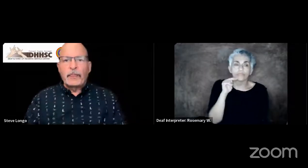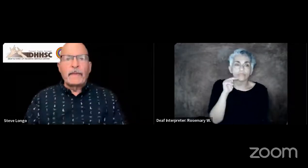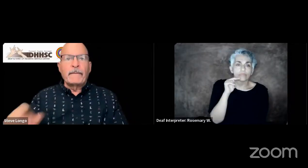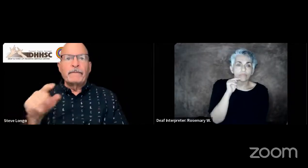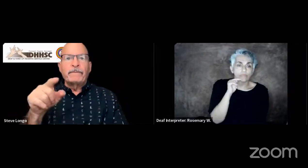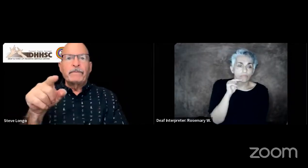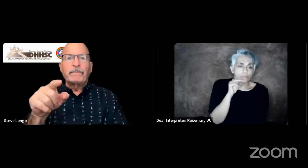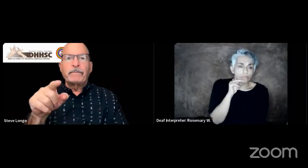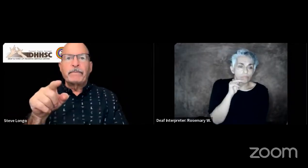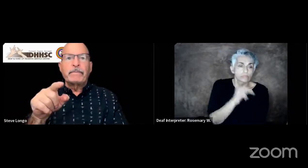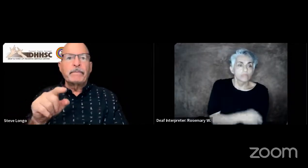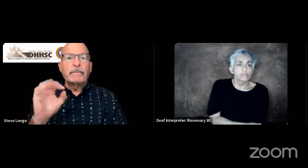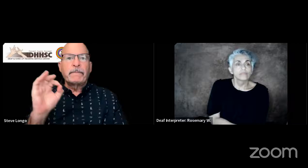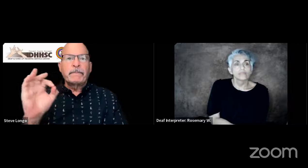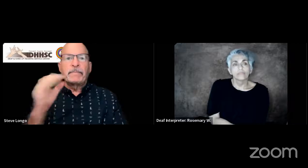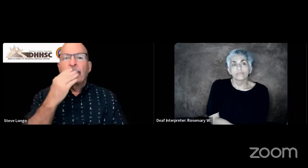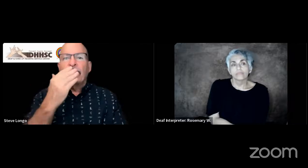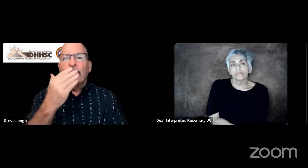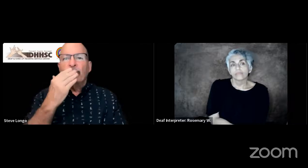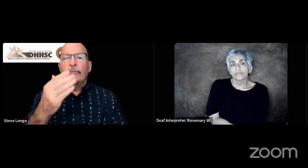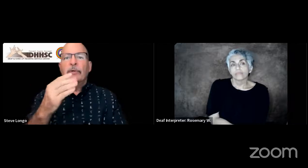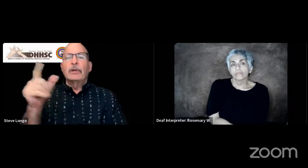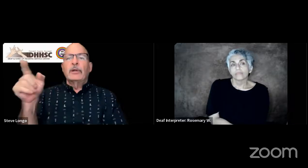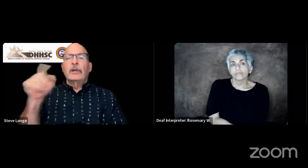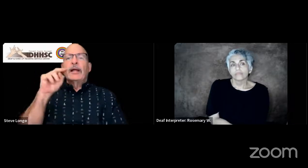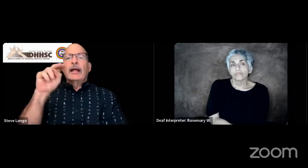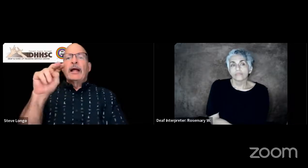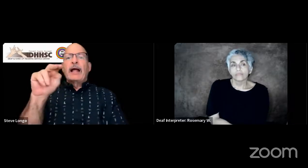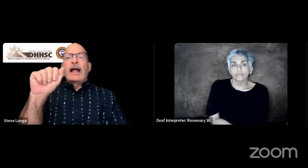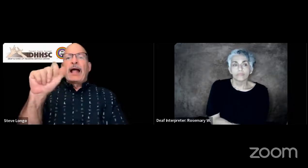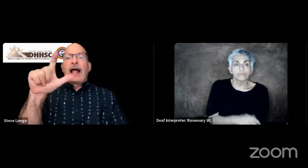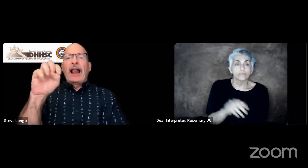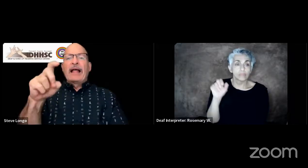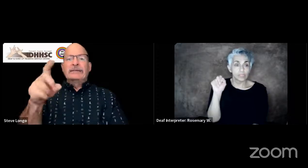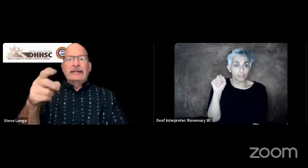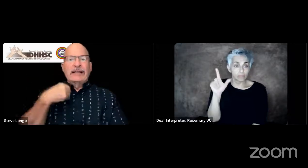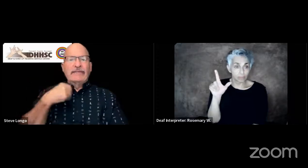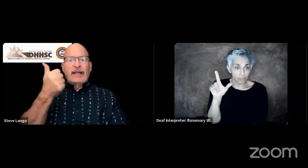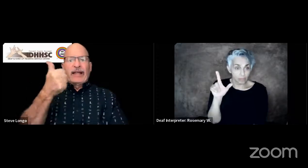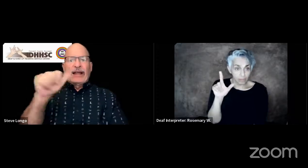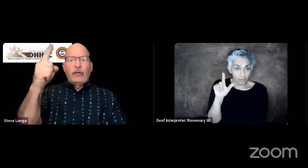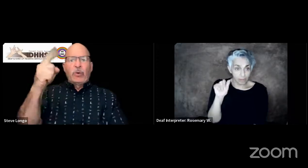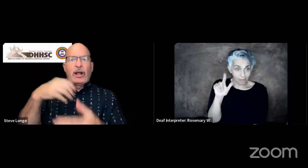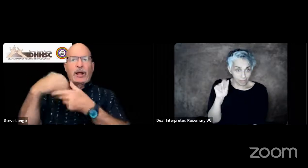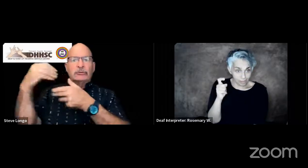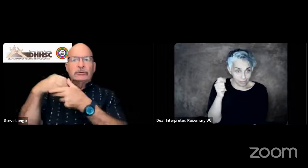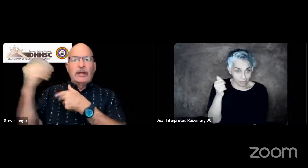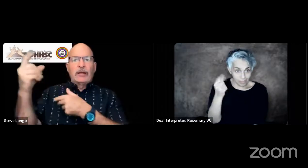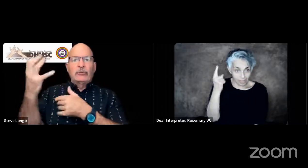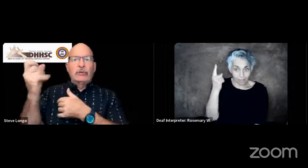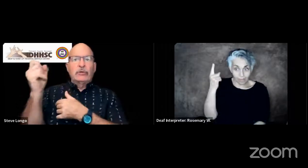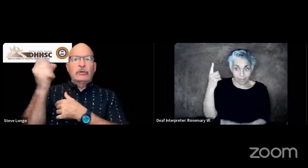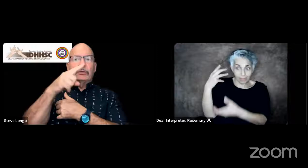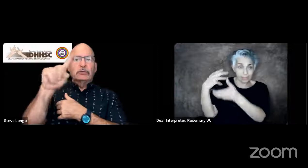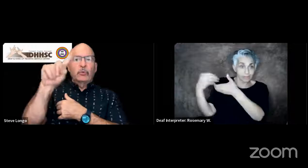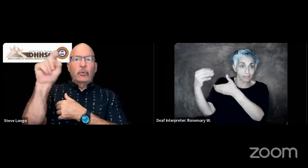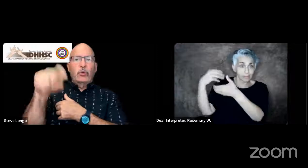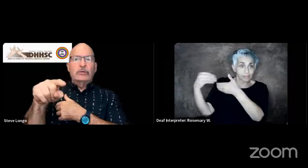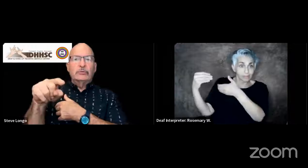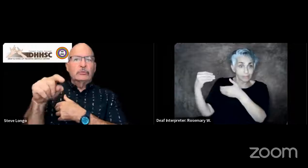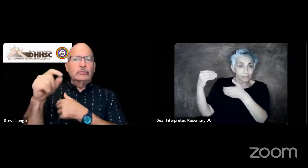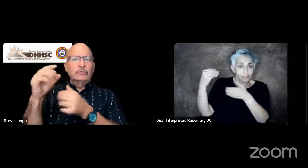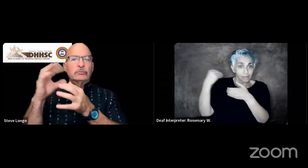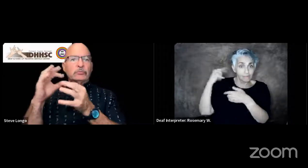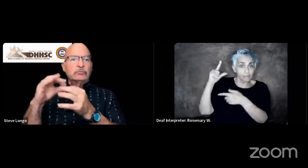close down the sharing. It's really difficult to see, and please wait to sign until after that has